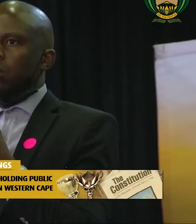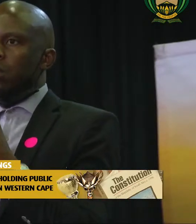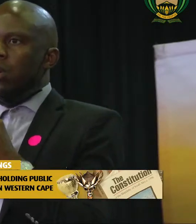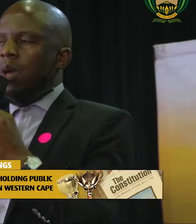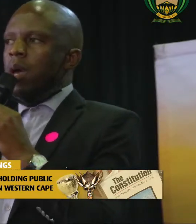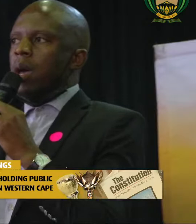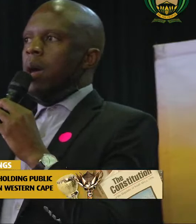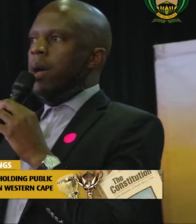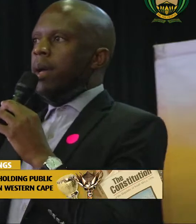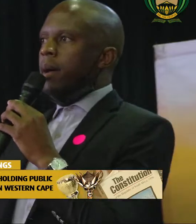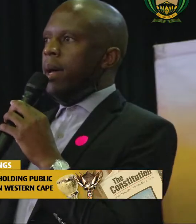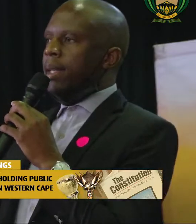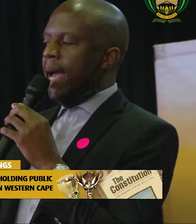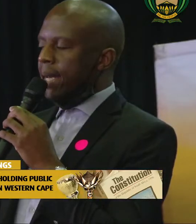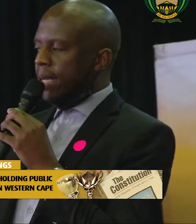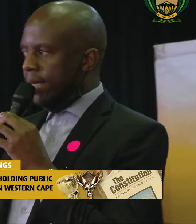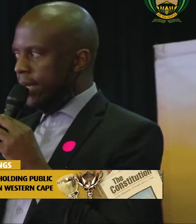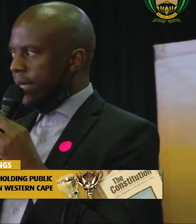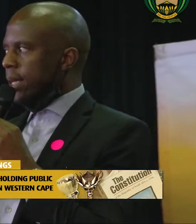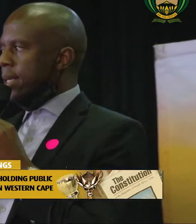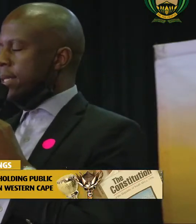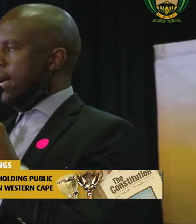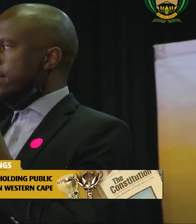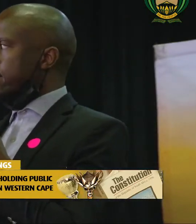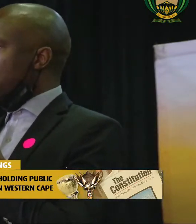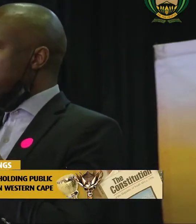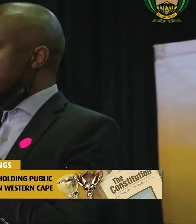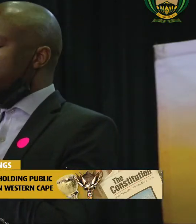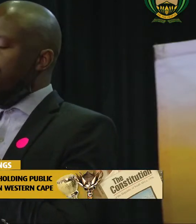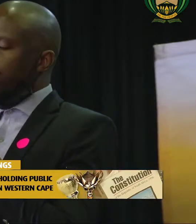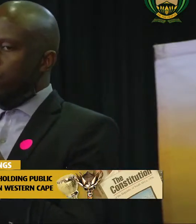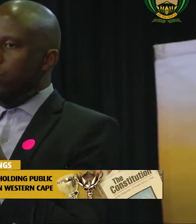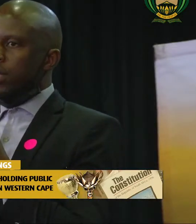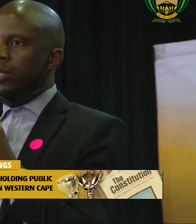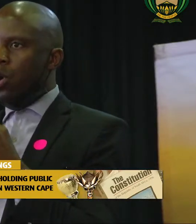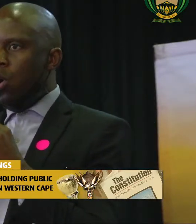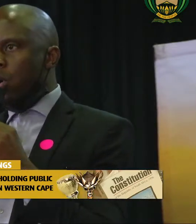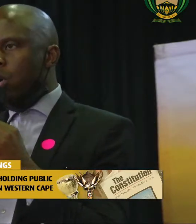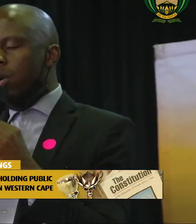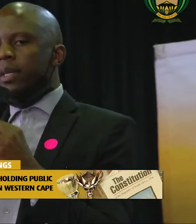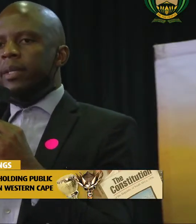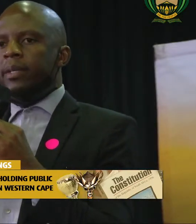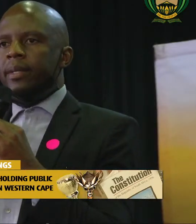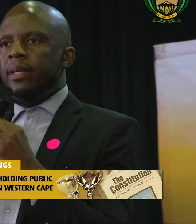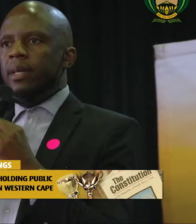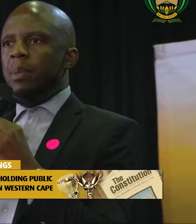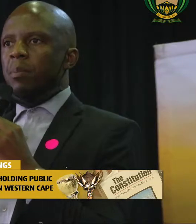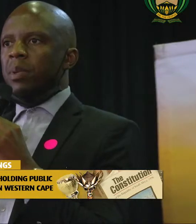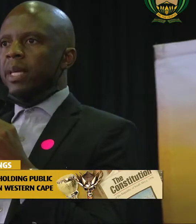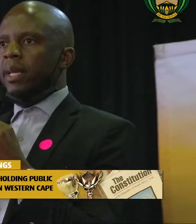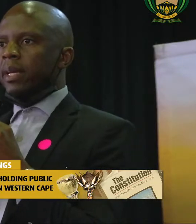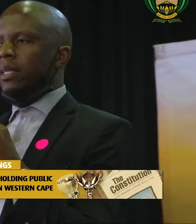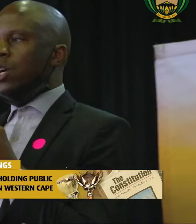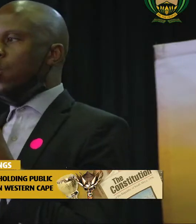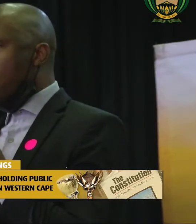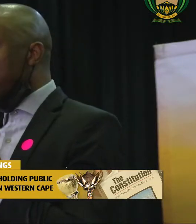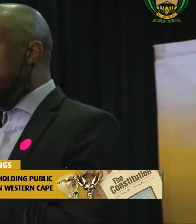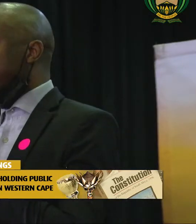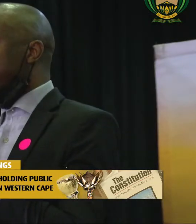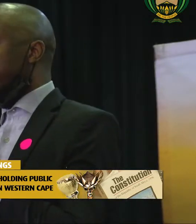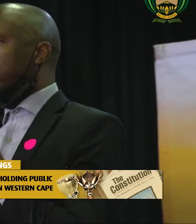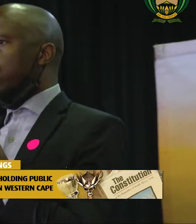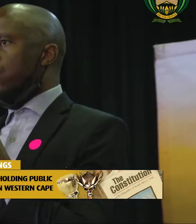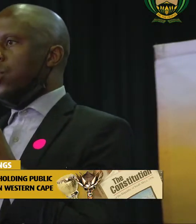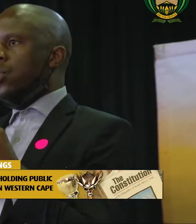negalelo. The understanding is that once we have concluded all the public hearing, the